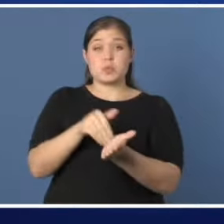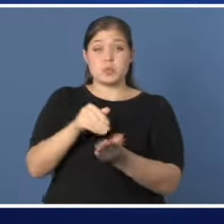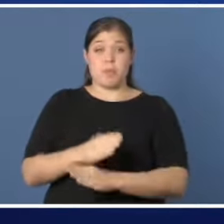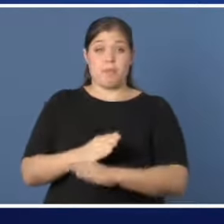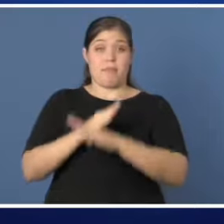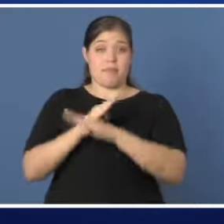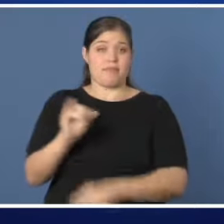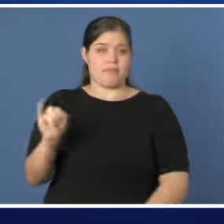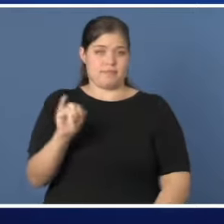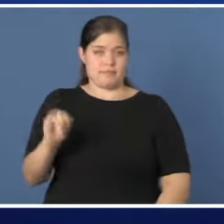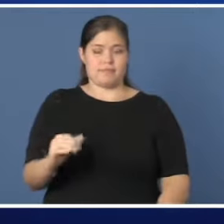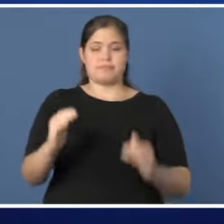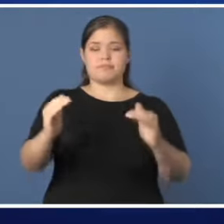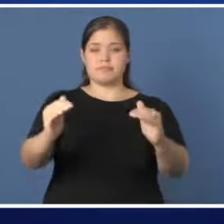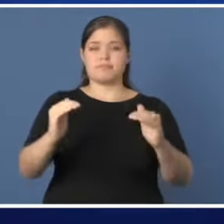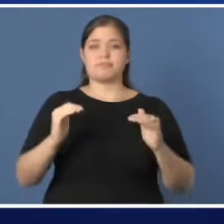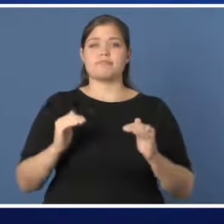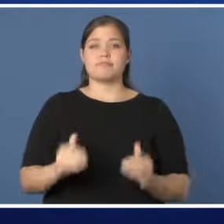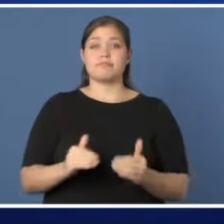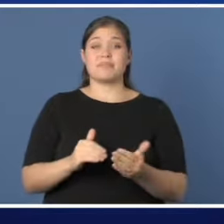antiseptic soap,